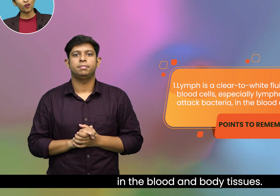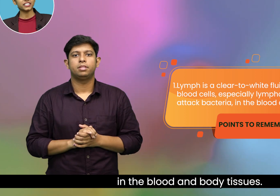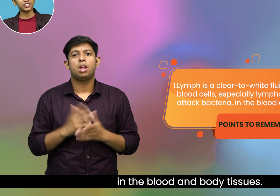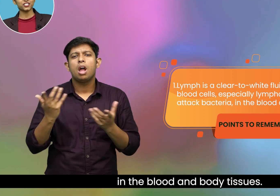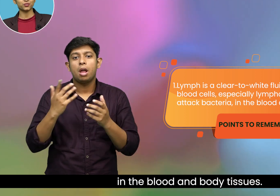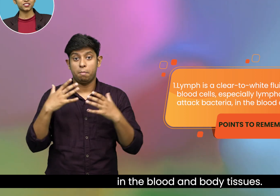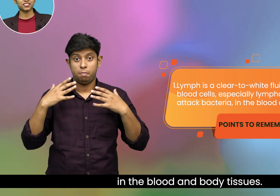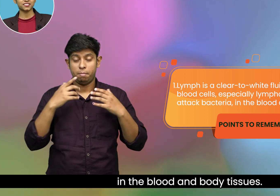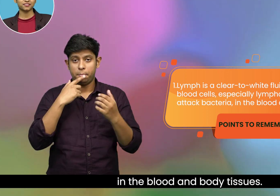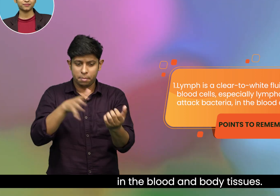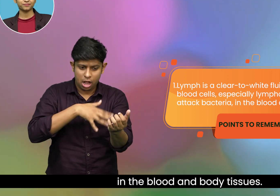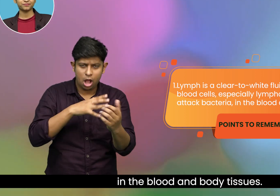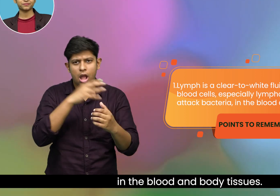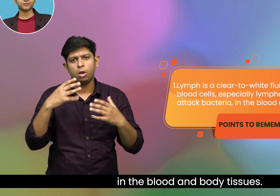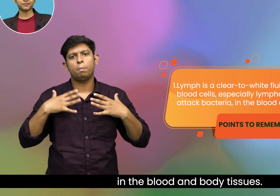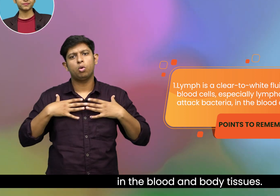and body tissues.